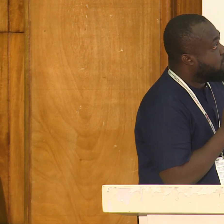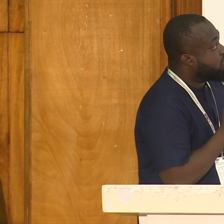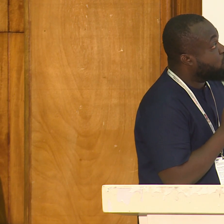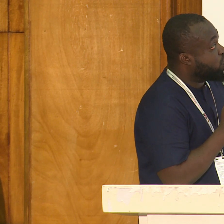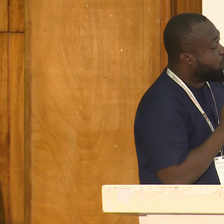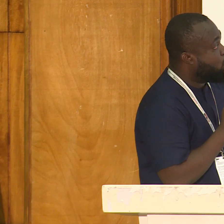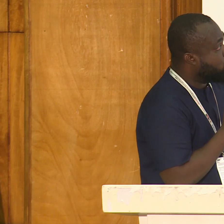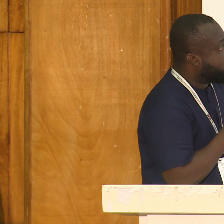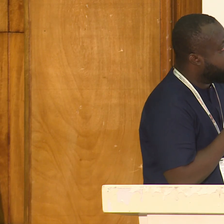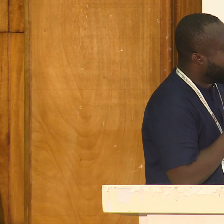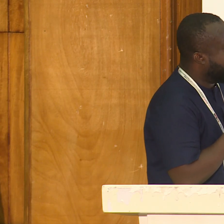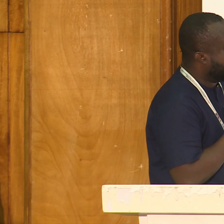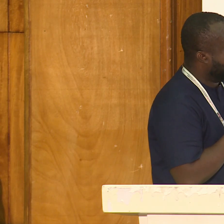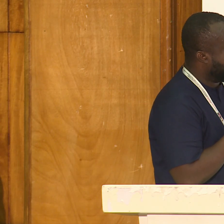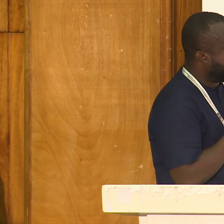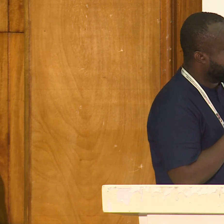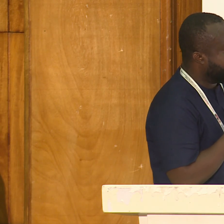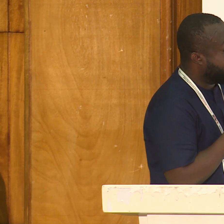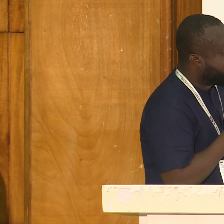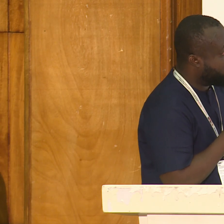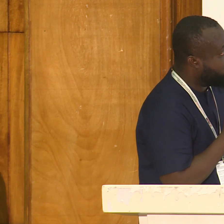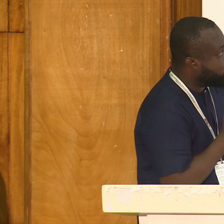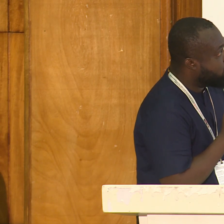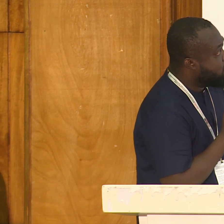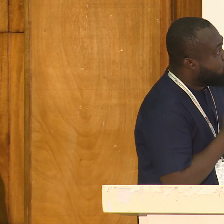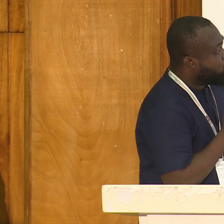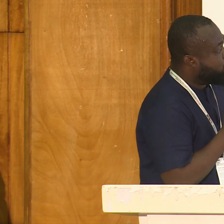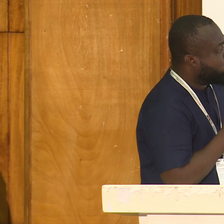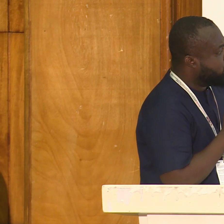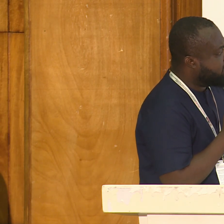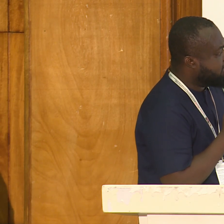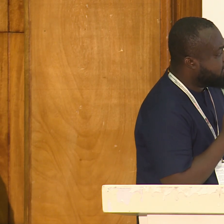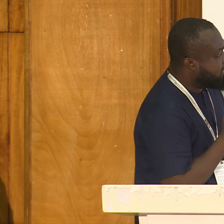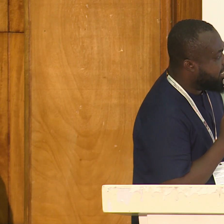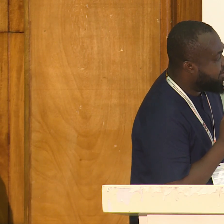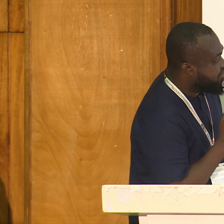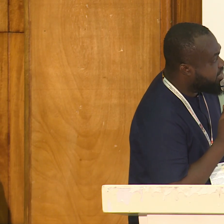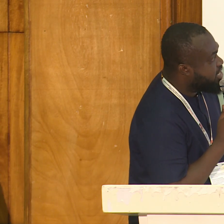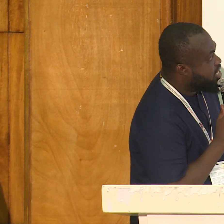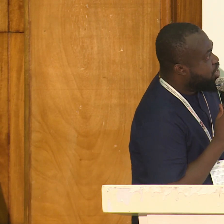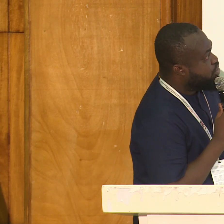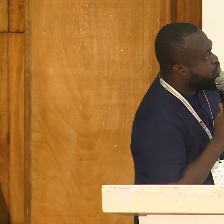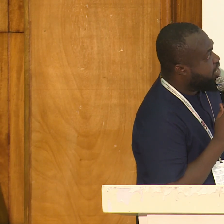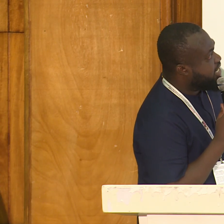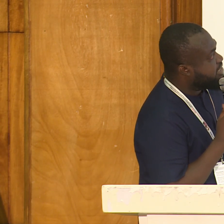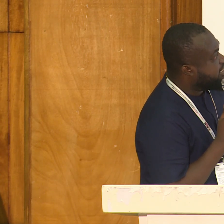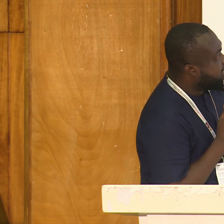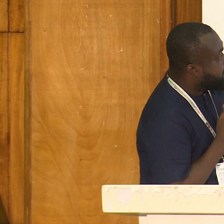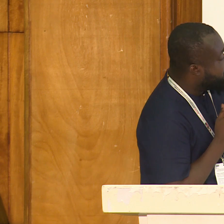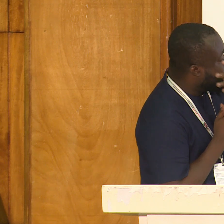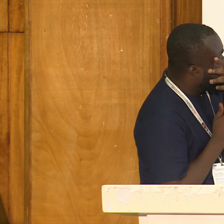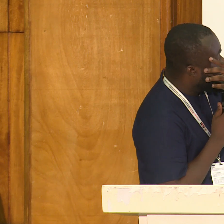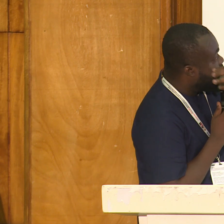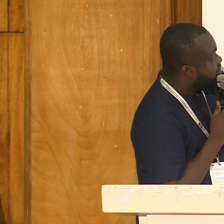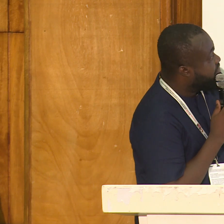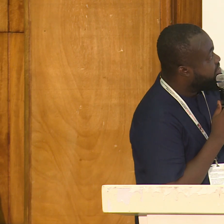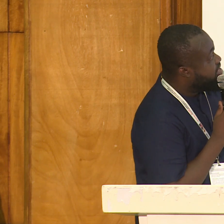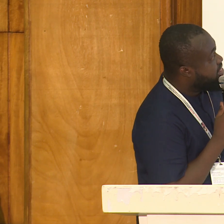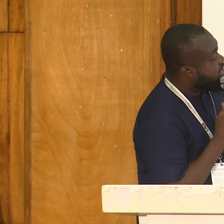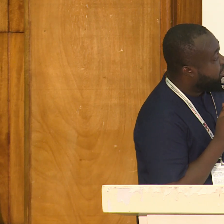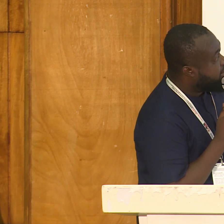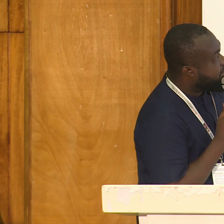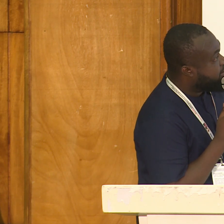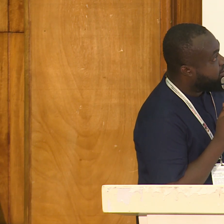condom for a lot of the FSWs. So for 2011, you realize that 30%